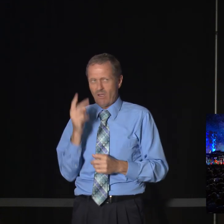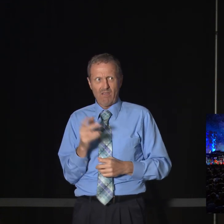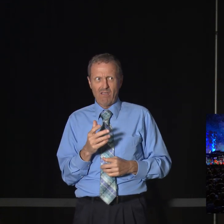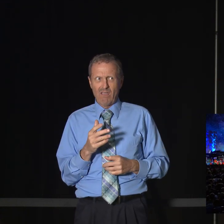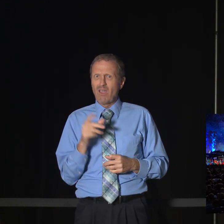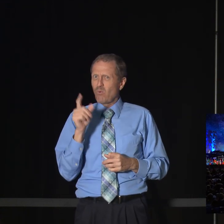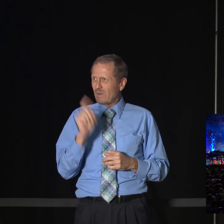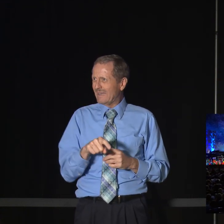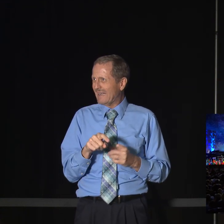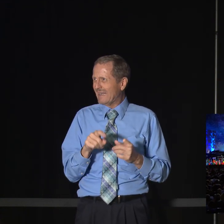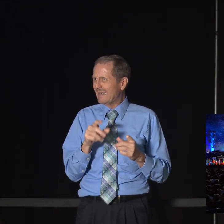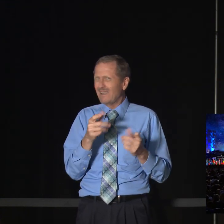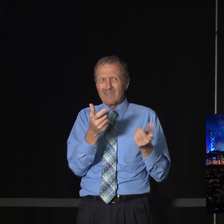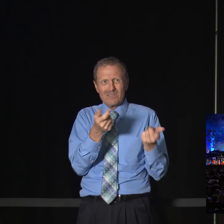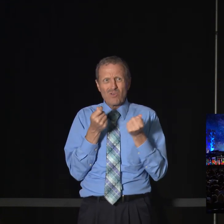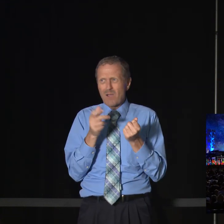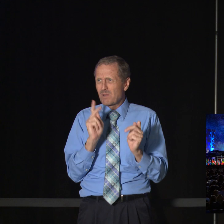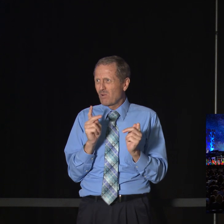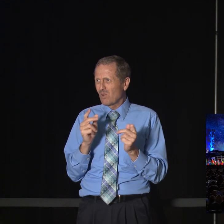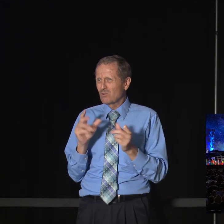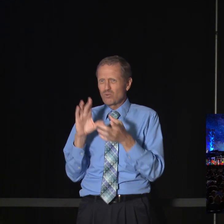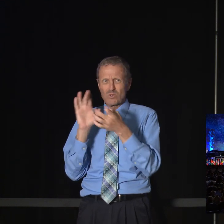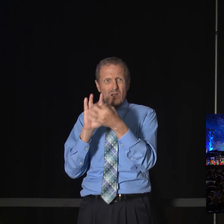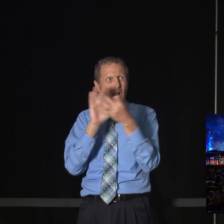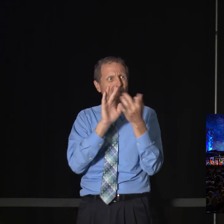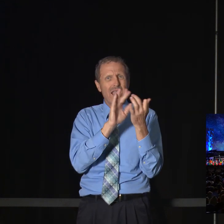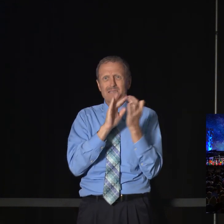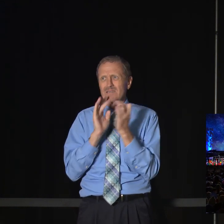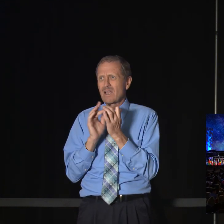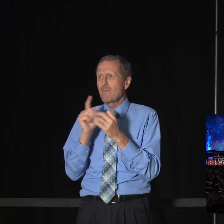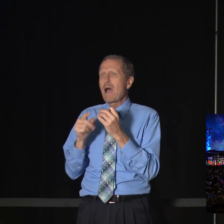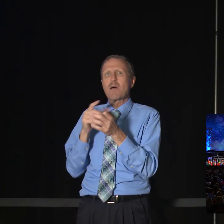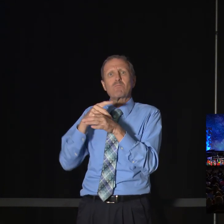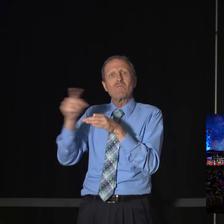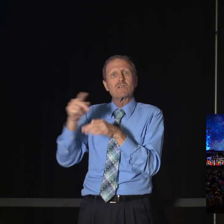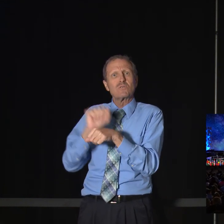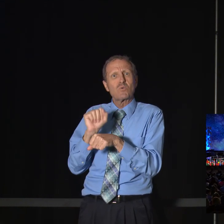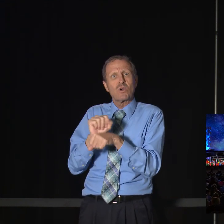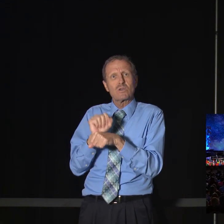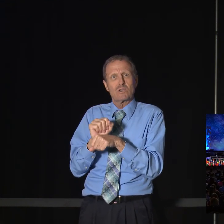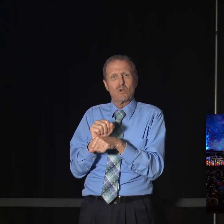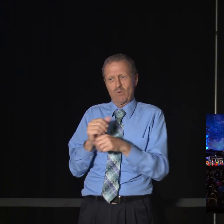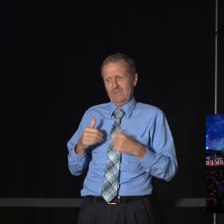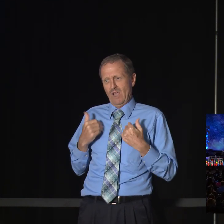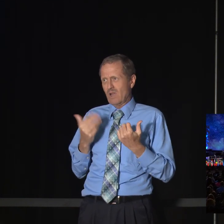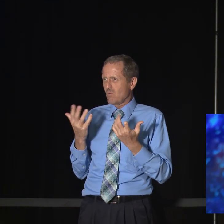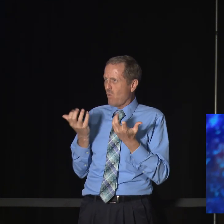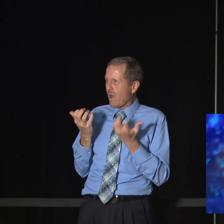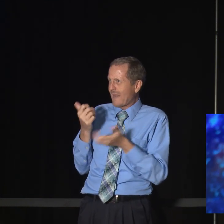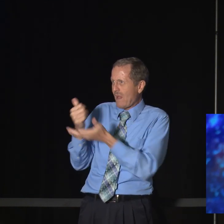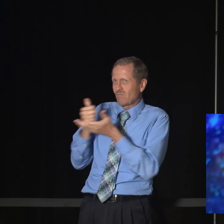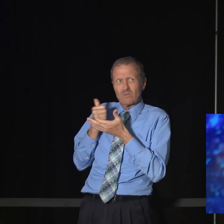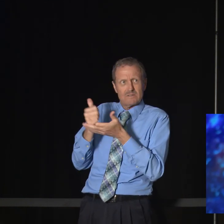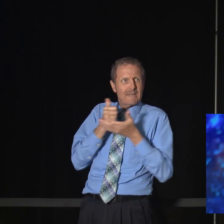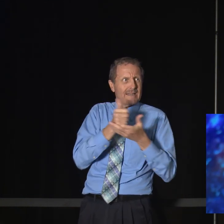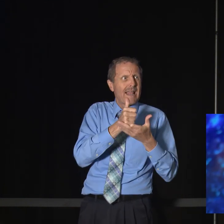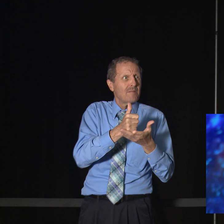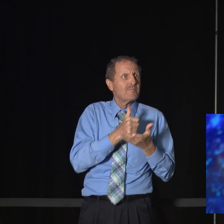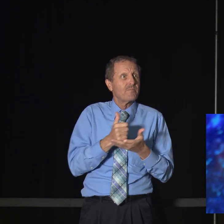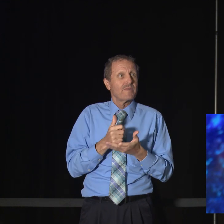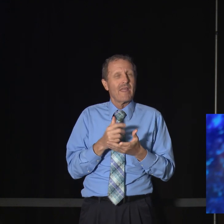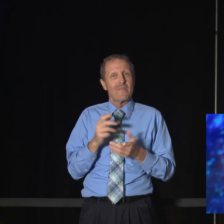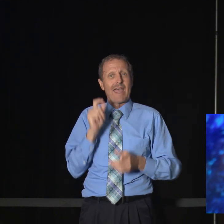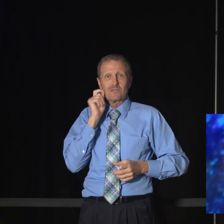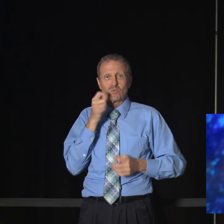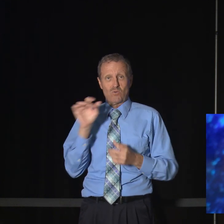for young people to be able to network with other young people about professional work. You know, we're young, and we want help from others. So that's another really